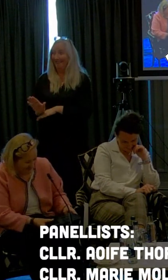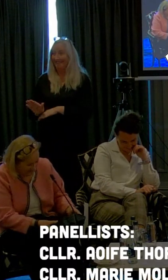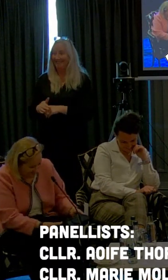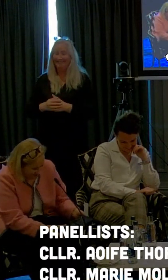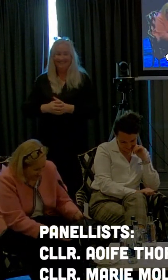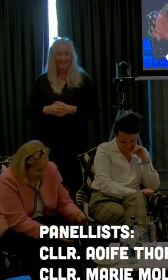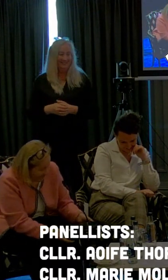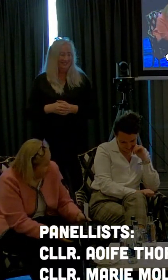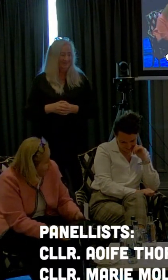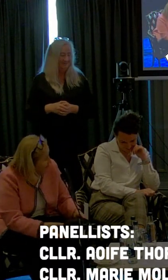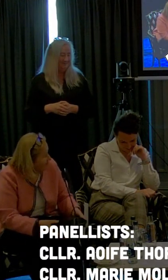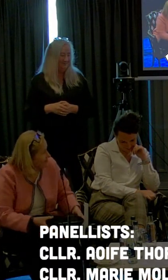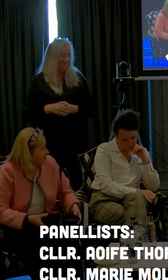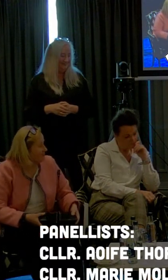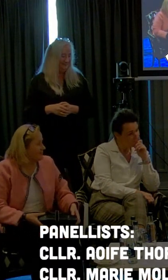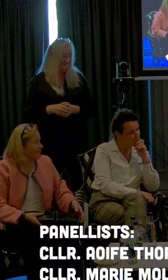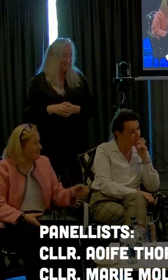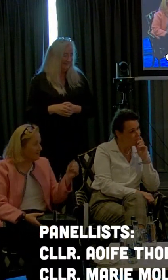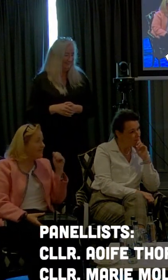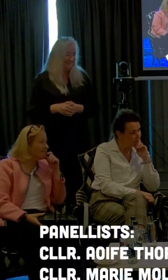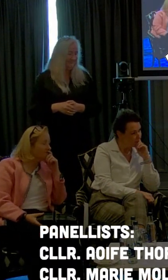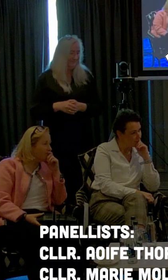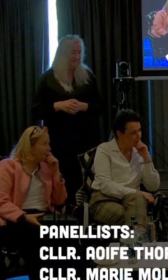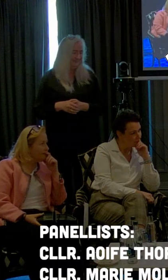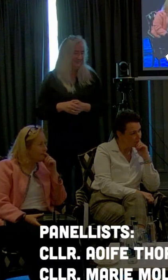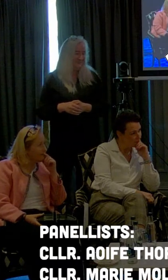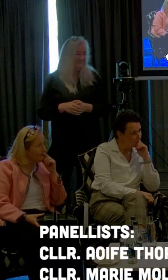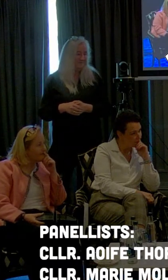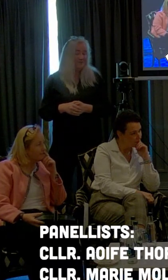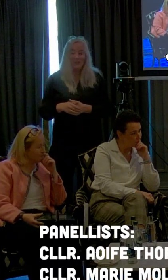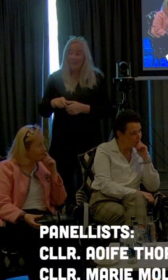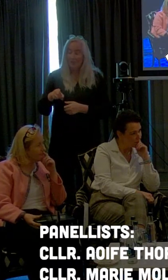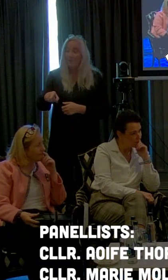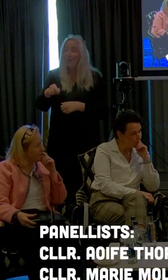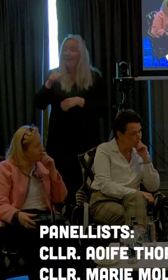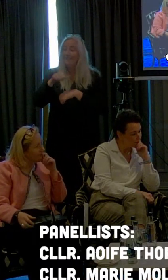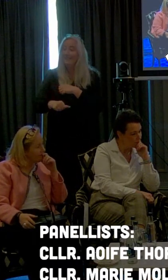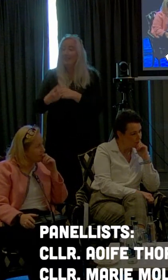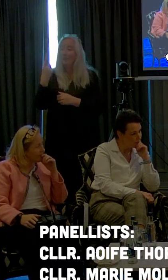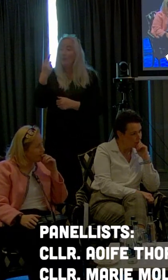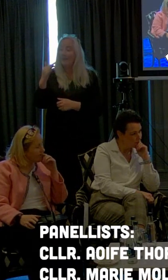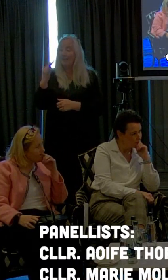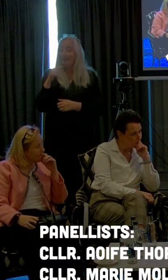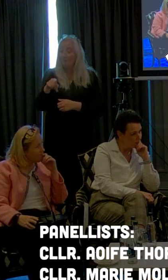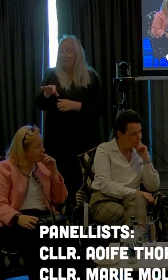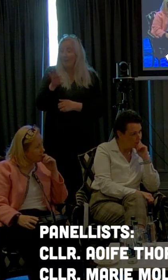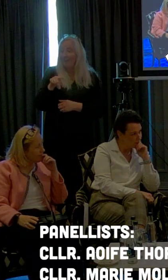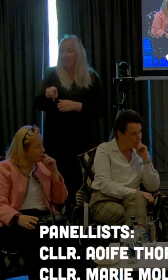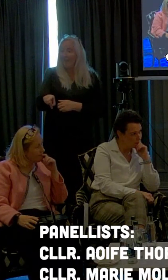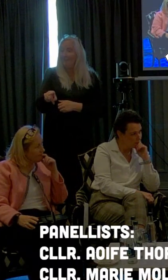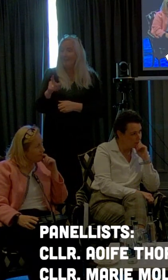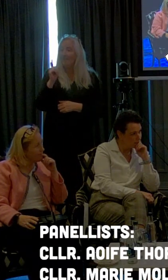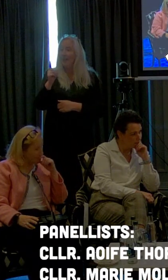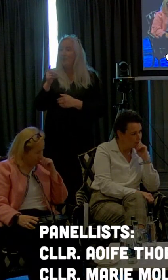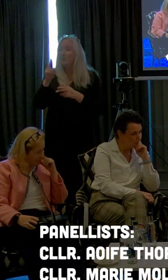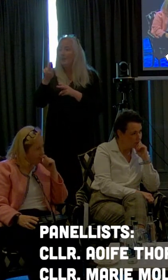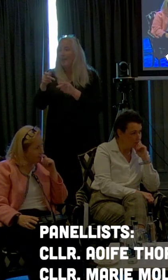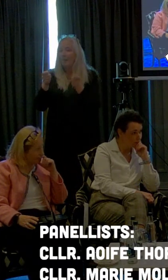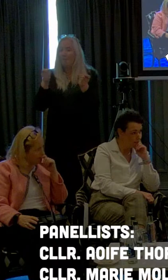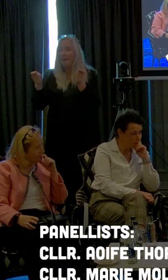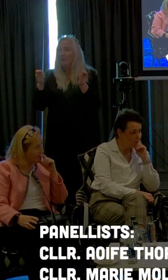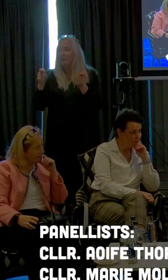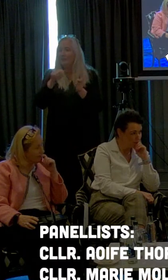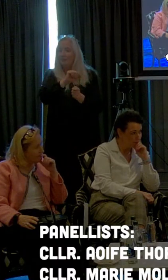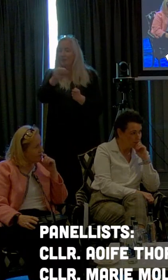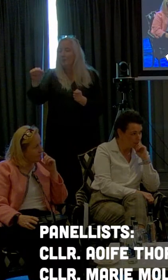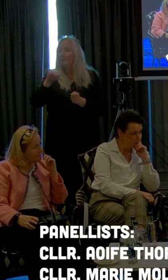thanks, Norma. And you know what? I suppose day one, if you got that advice, maybe in terms of expectations people have, you know, when maybe they get